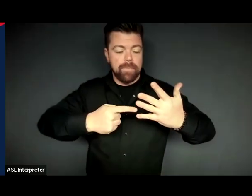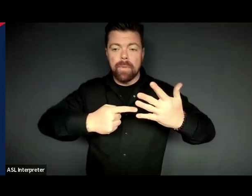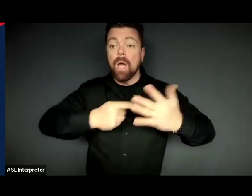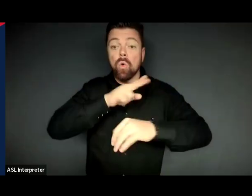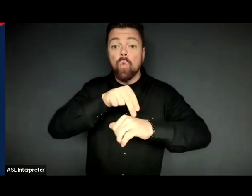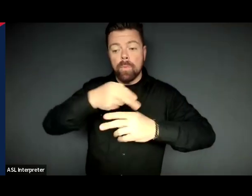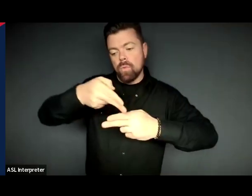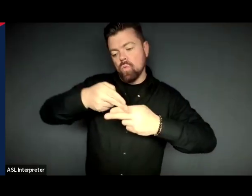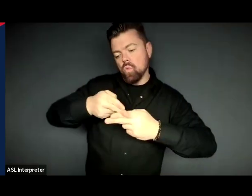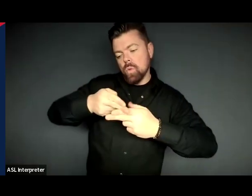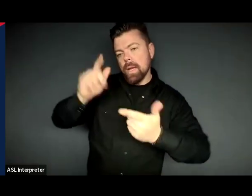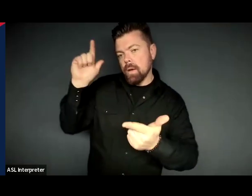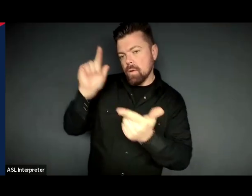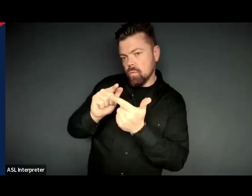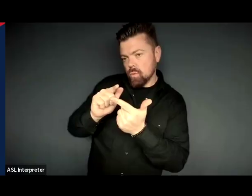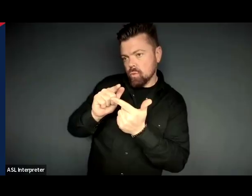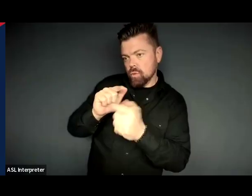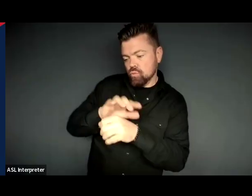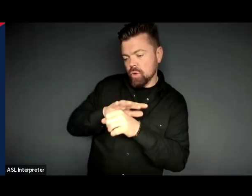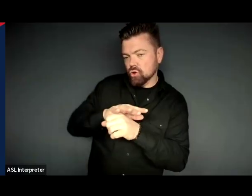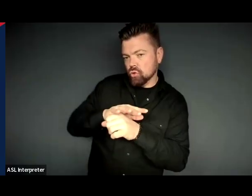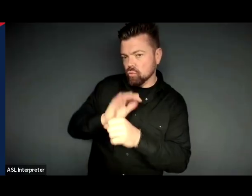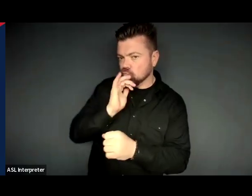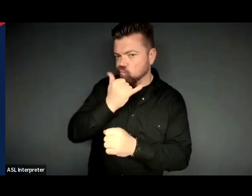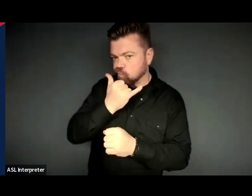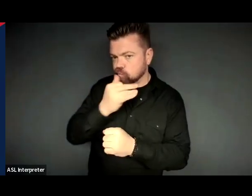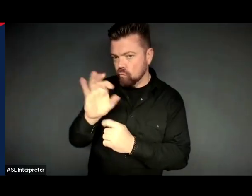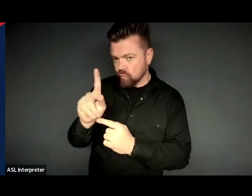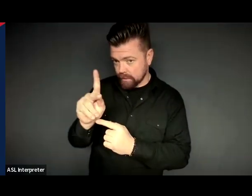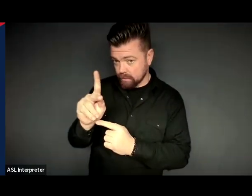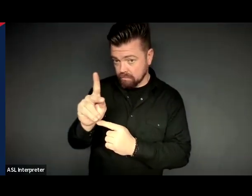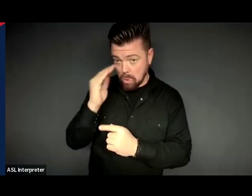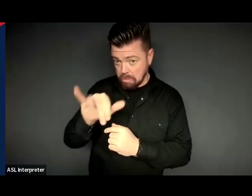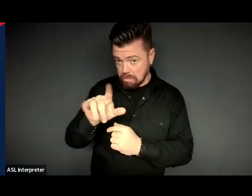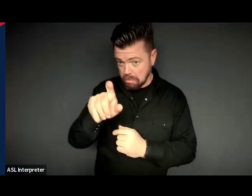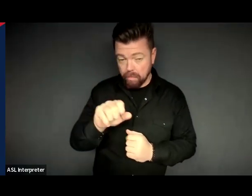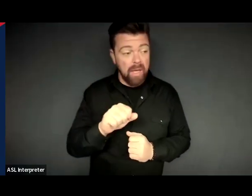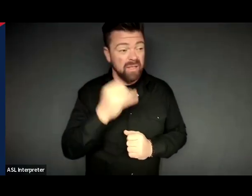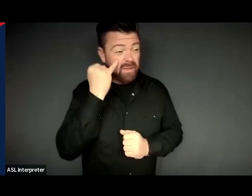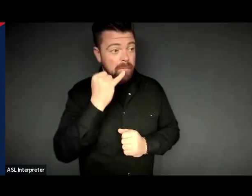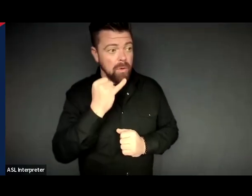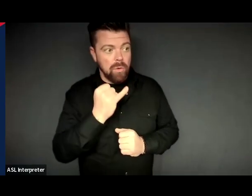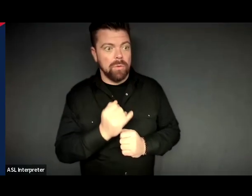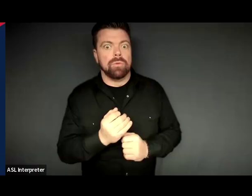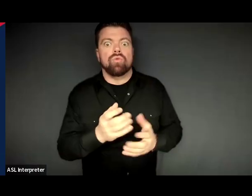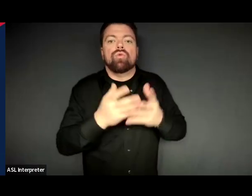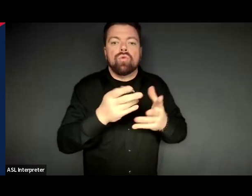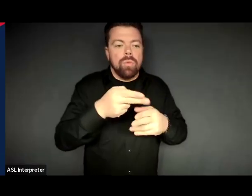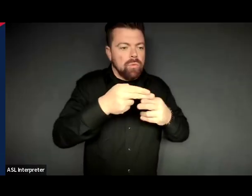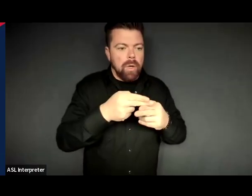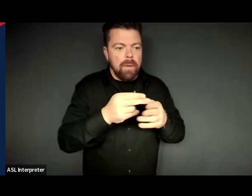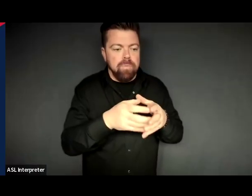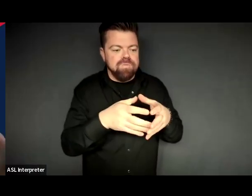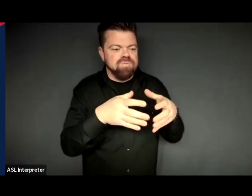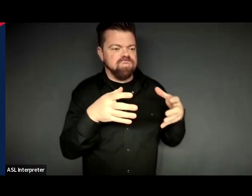weight reduces your pressure injury risk. Being overweight, because fat collapses, it doesn't